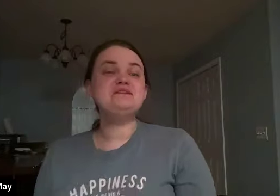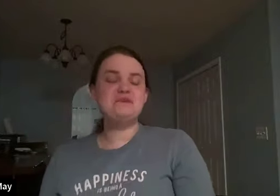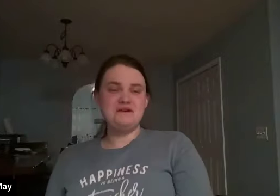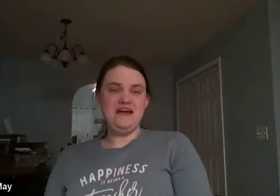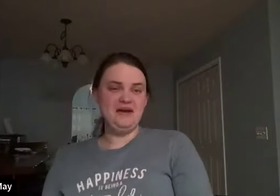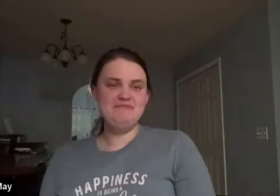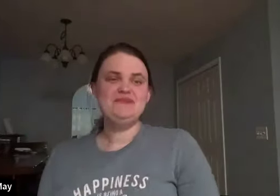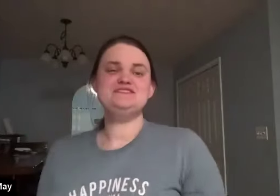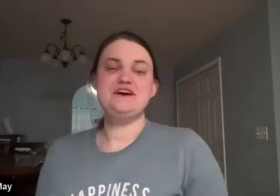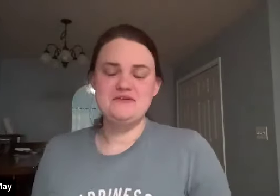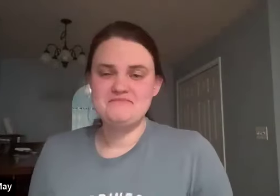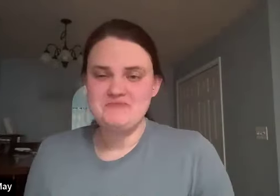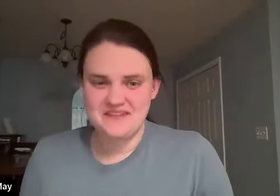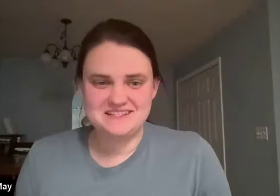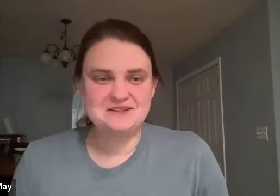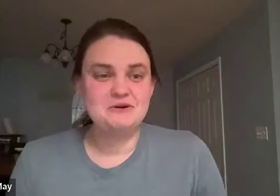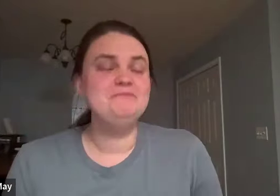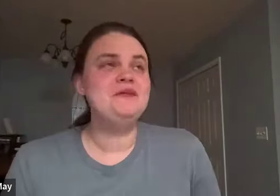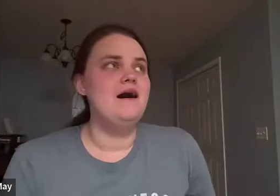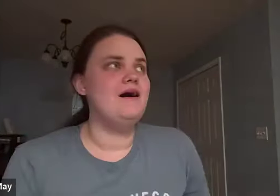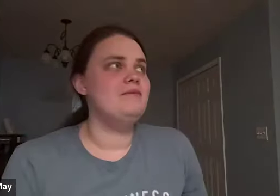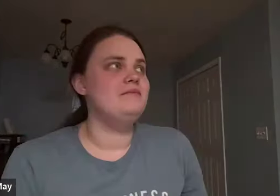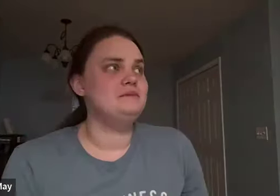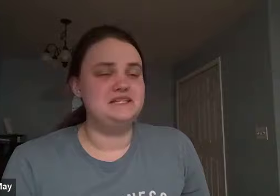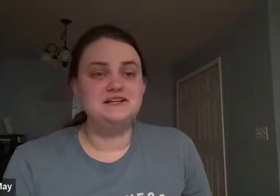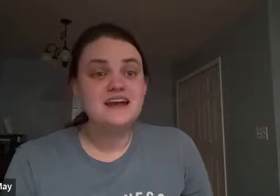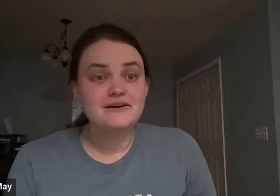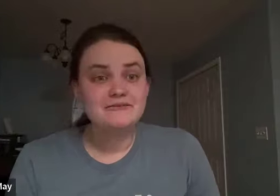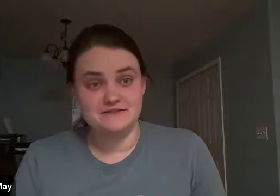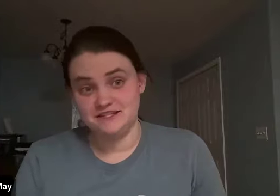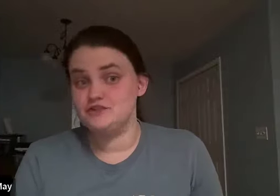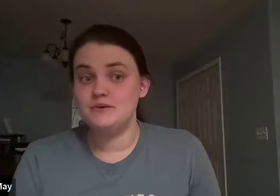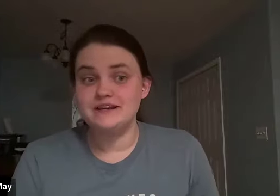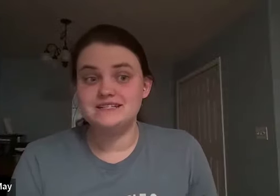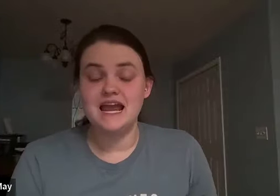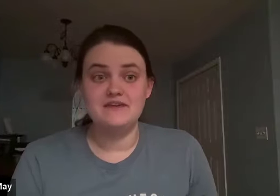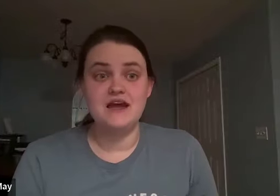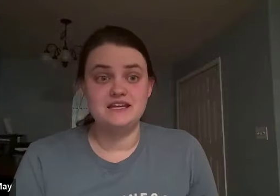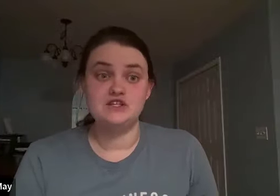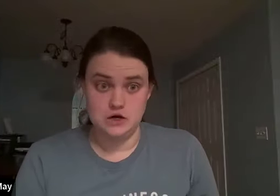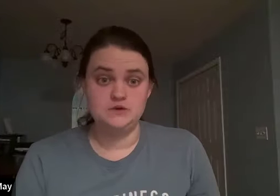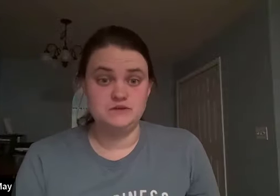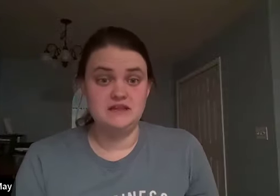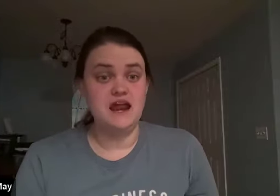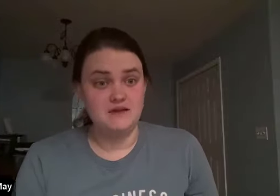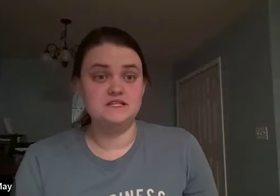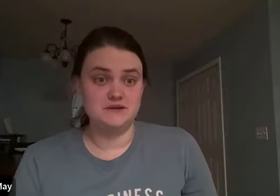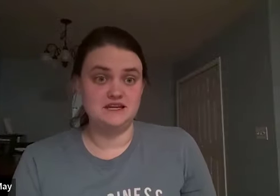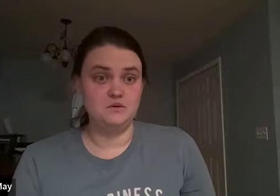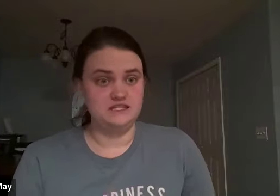Shrimp. Okay, so that is a good one. I'm gonna tell you now, I've seen 2 ways, and I've had kids argue with me that every time I sign one, it's the